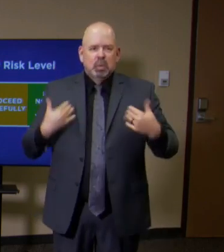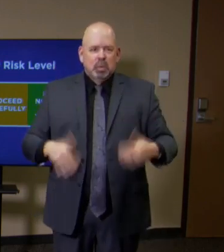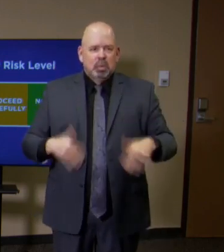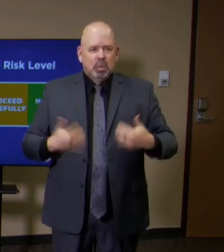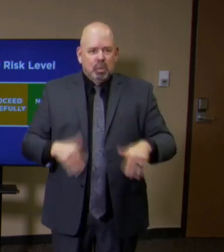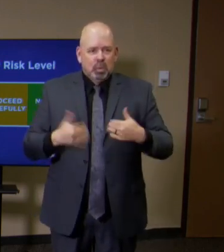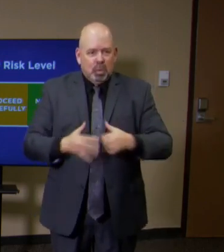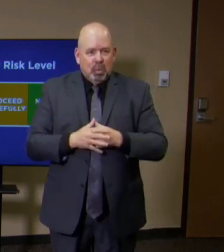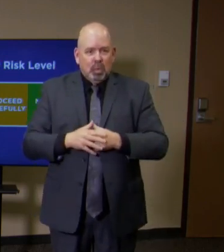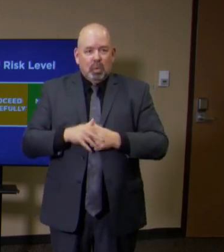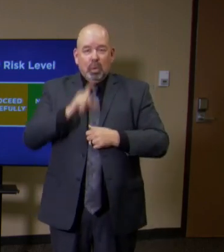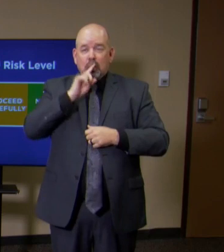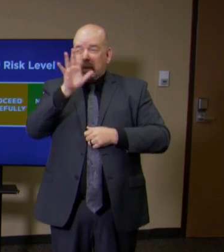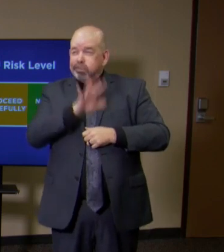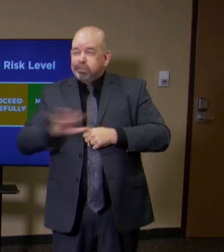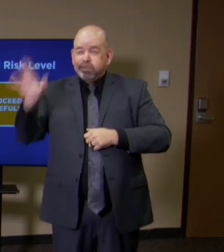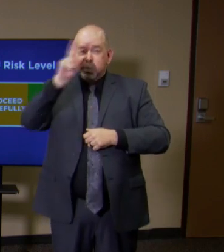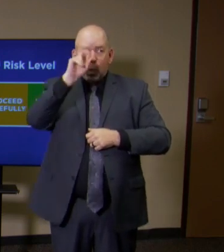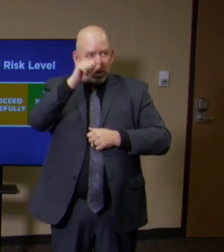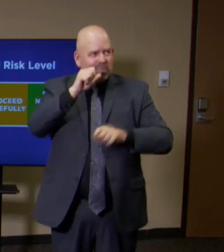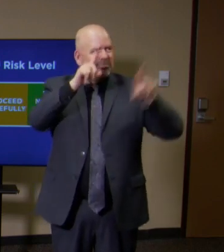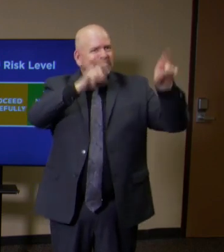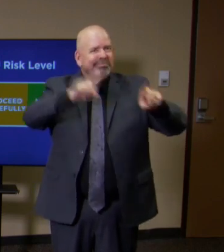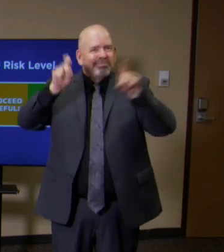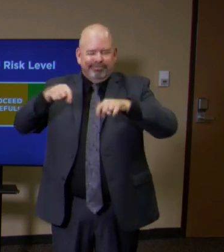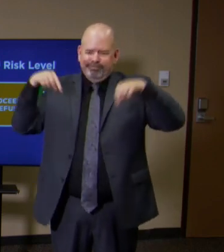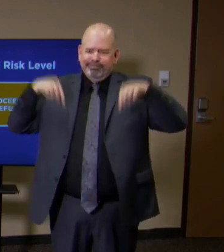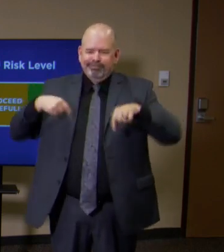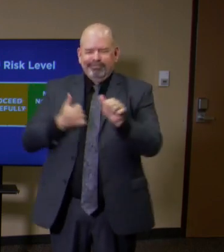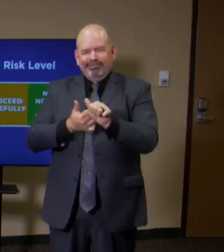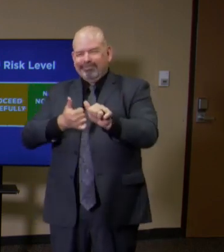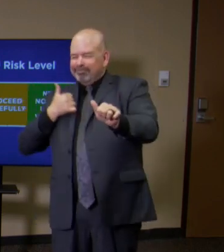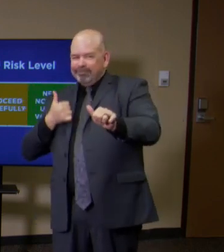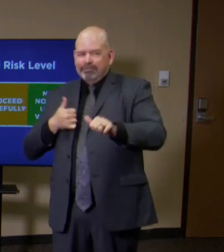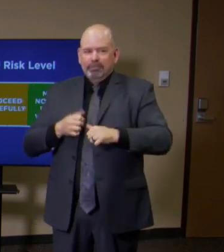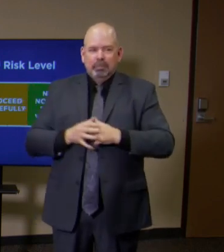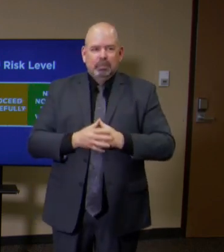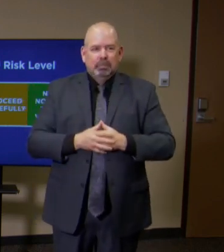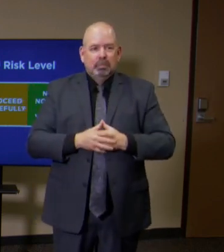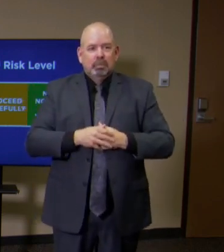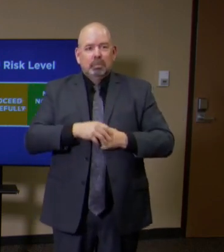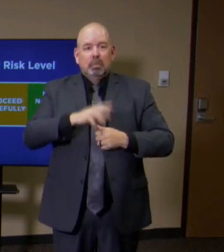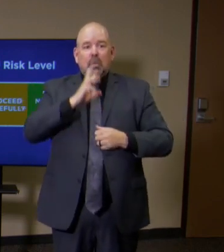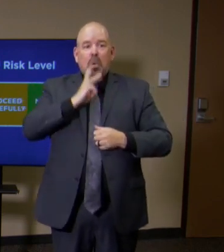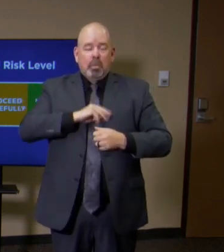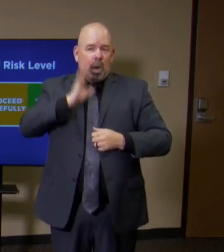tomorrow, Walmart will have 4 locations, one at